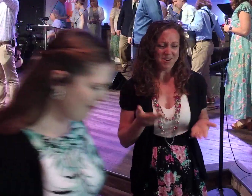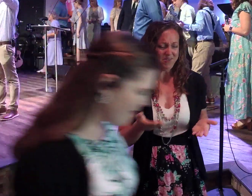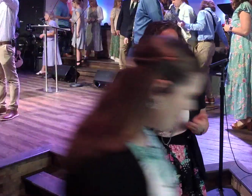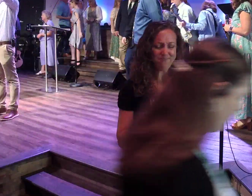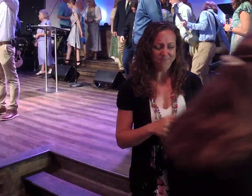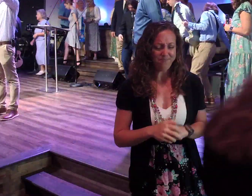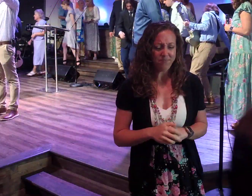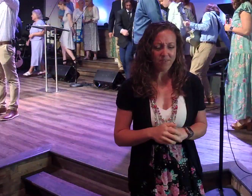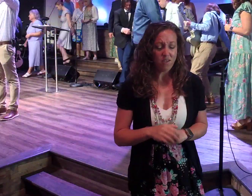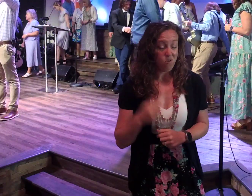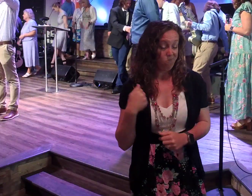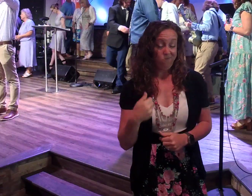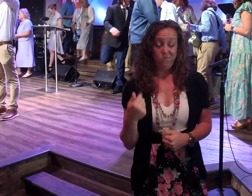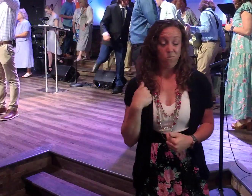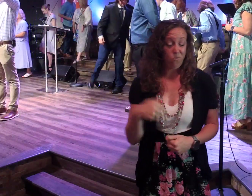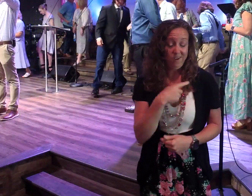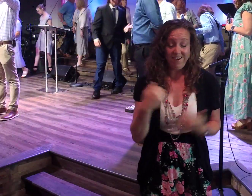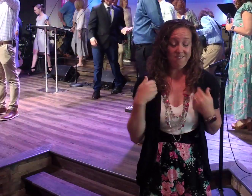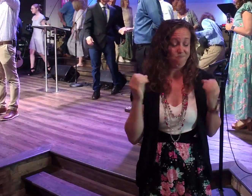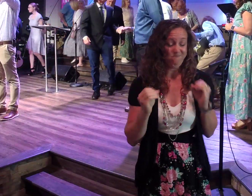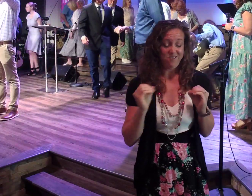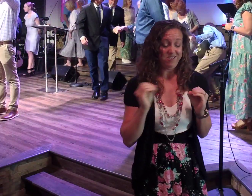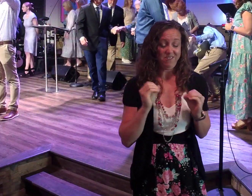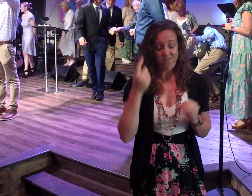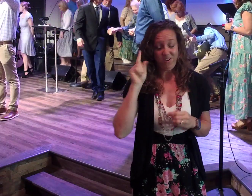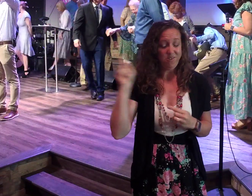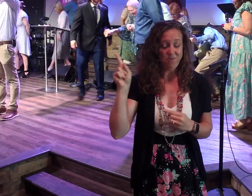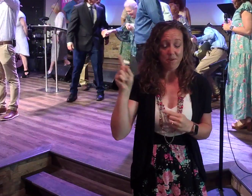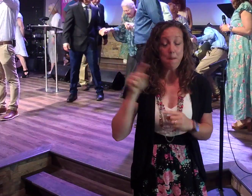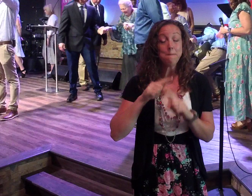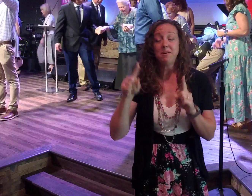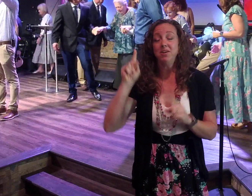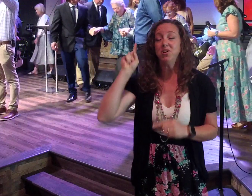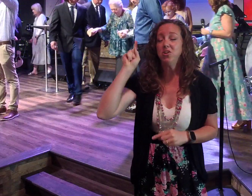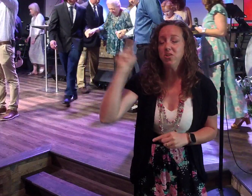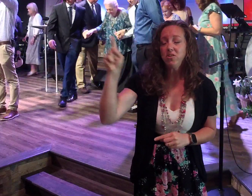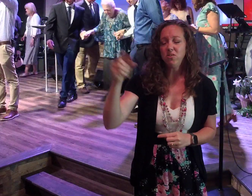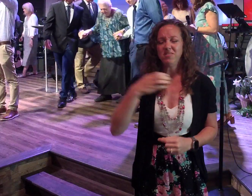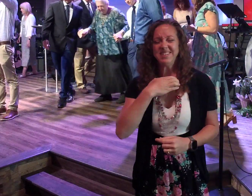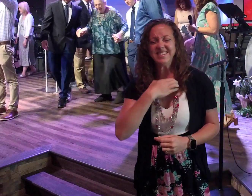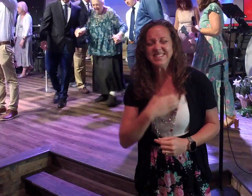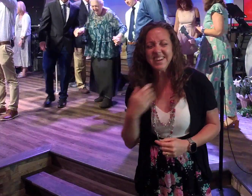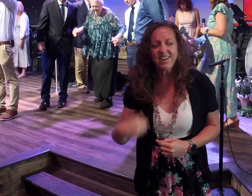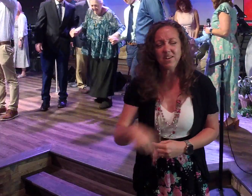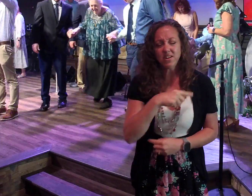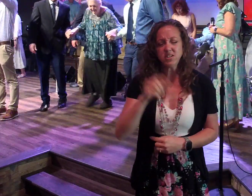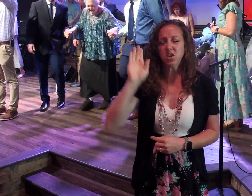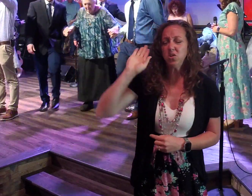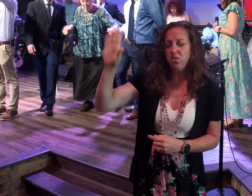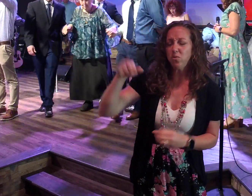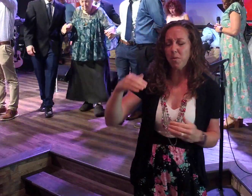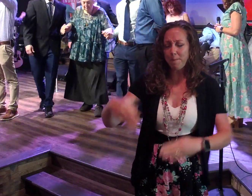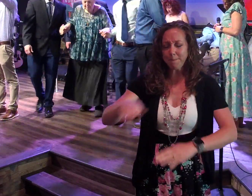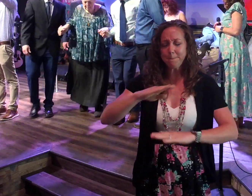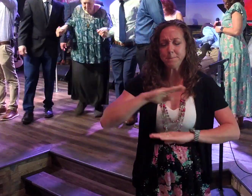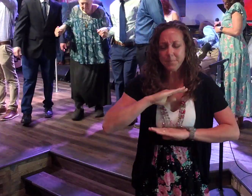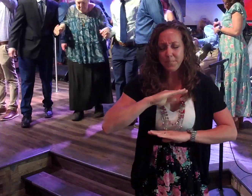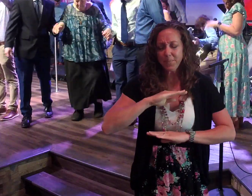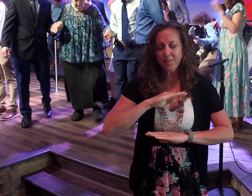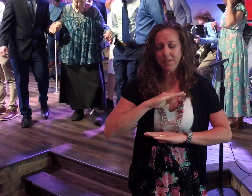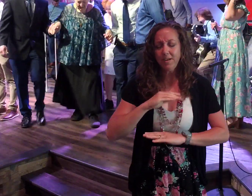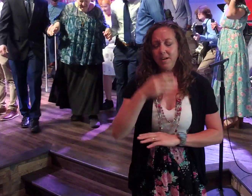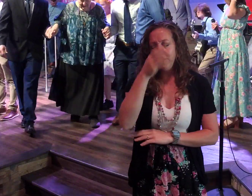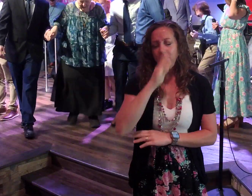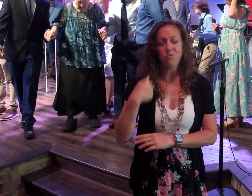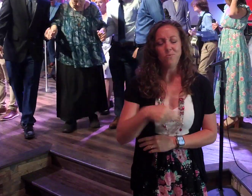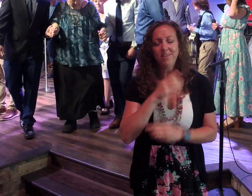because I have nothing to offer you, Lord. And yet you have desired us, Lord, to be your portion.